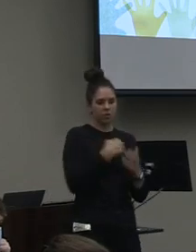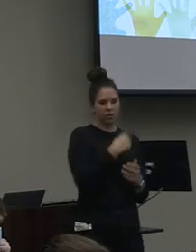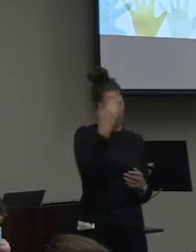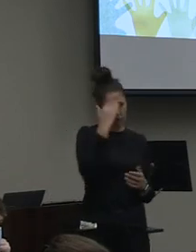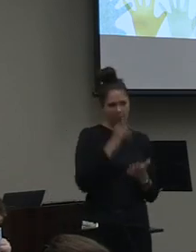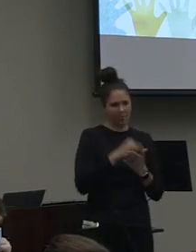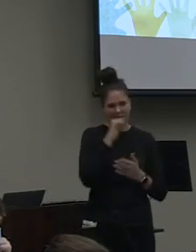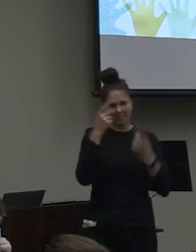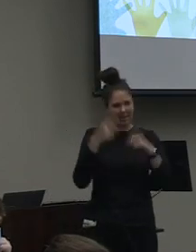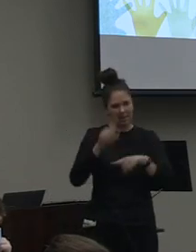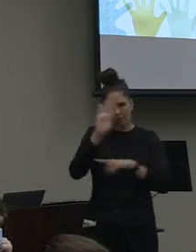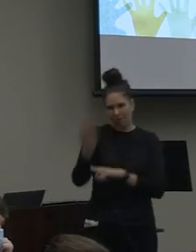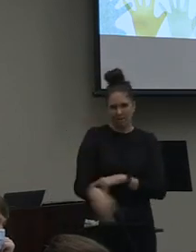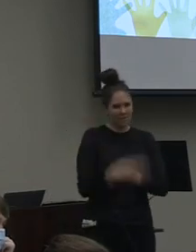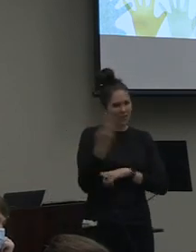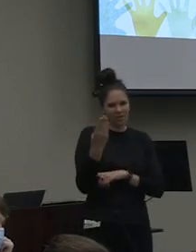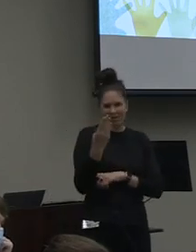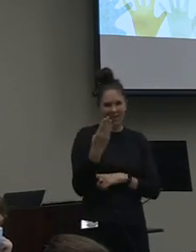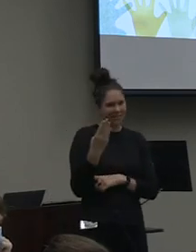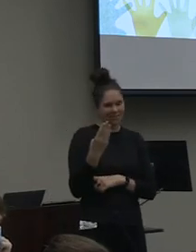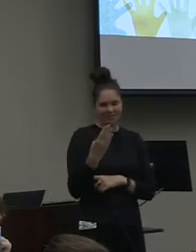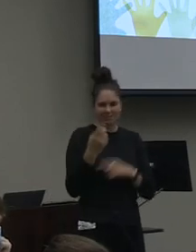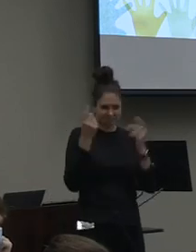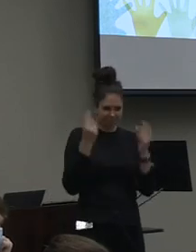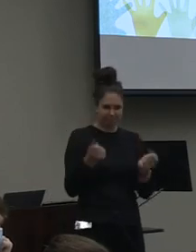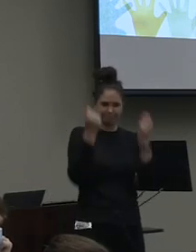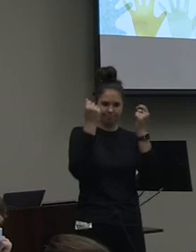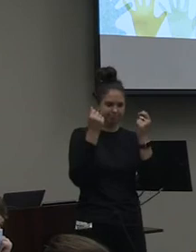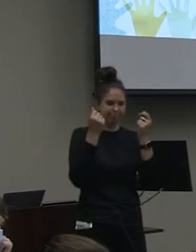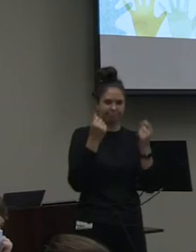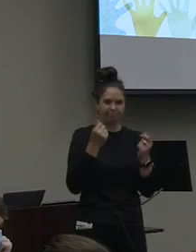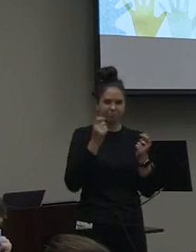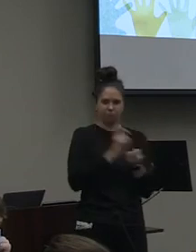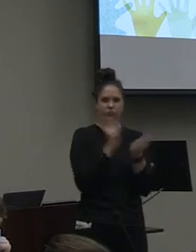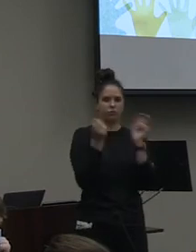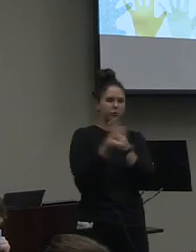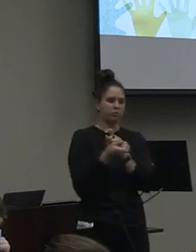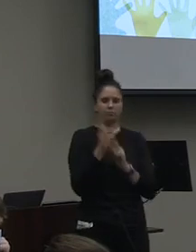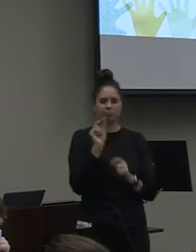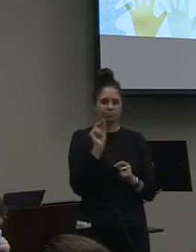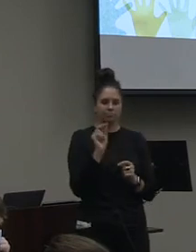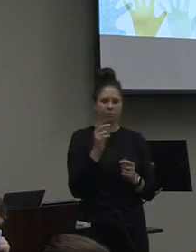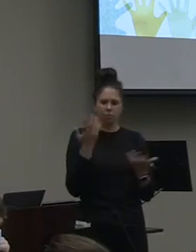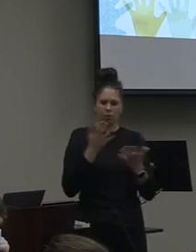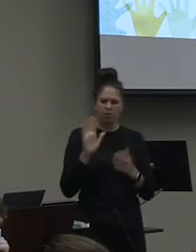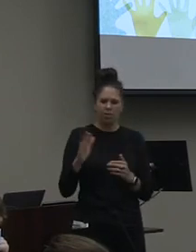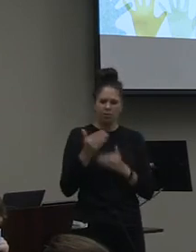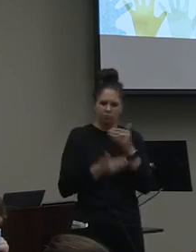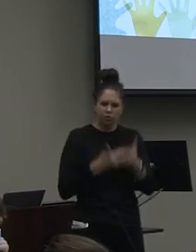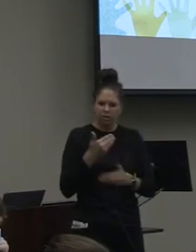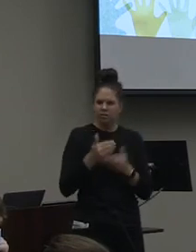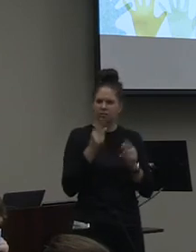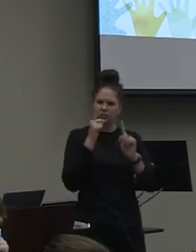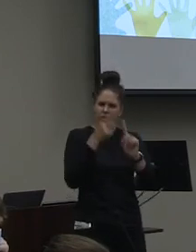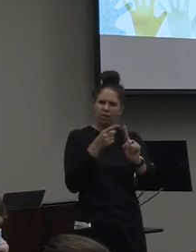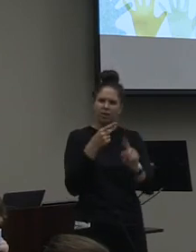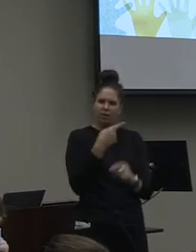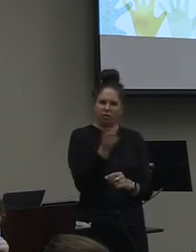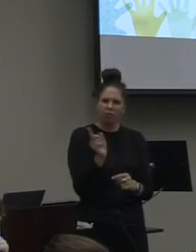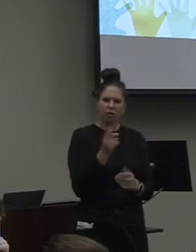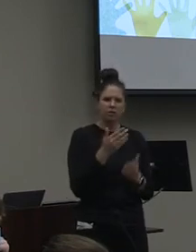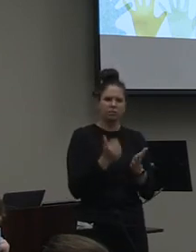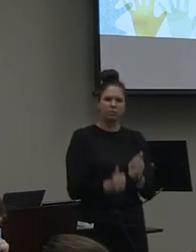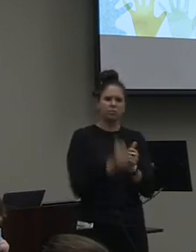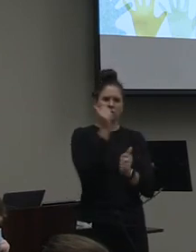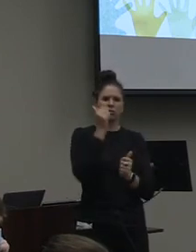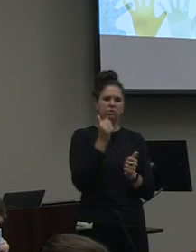happen overnight, that's for sure. So to know that what that process looked like, and especially targeting those most vulnerable students and